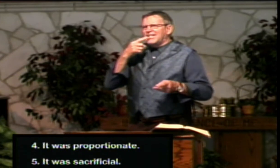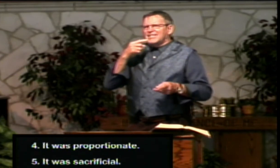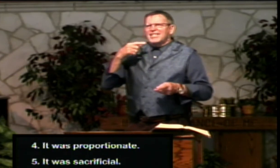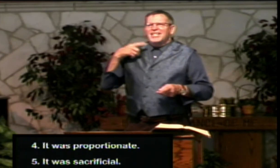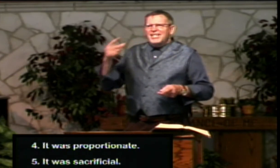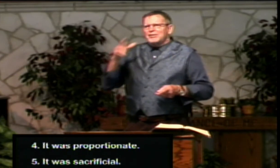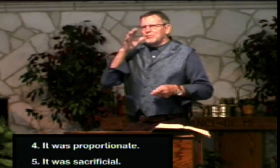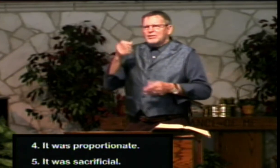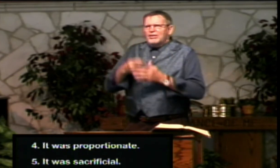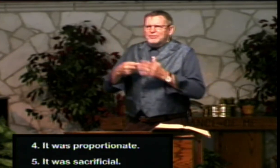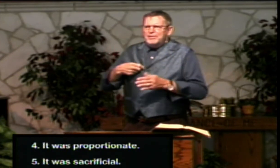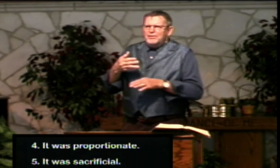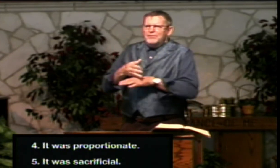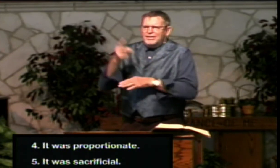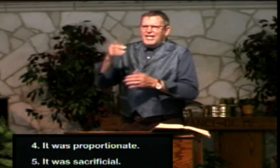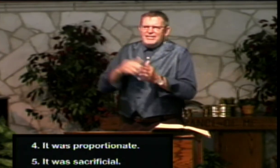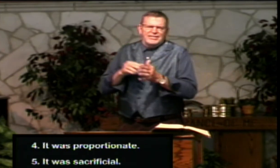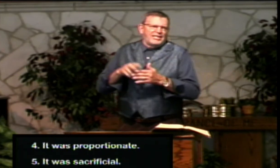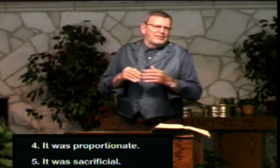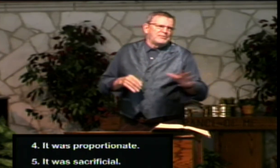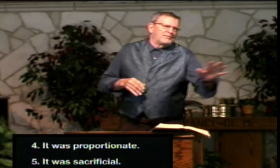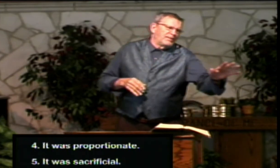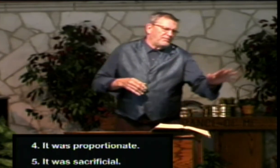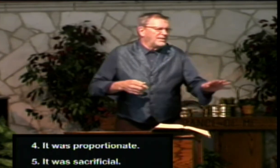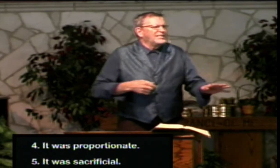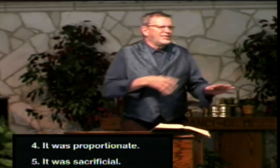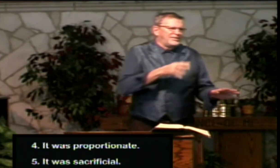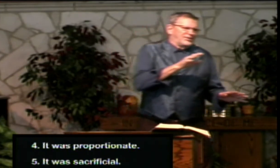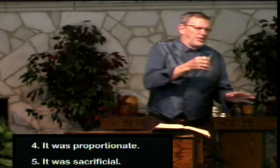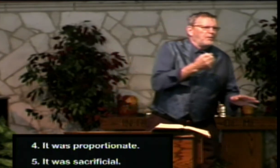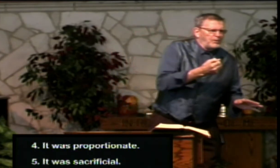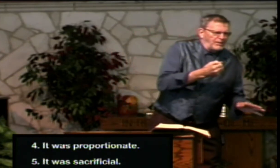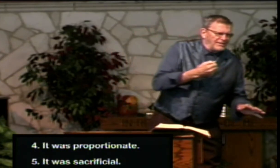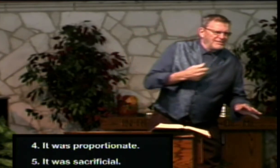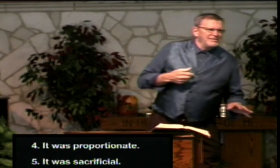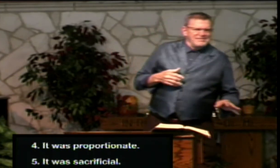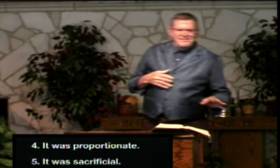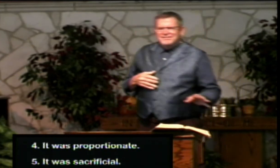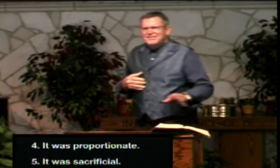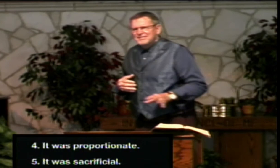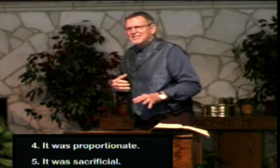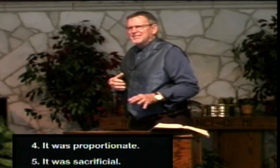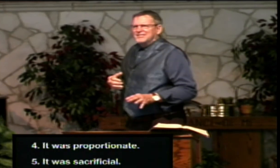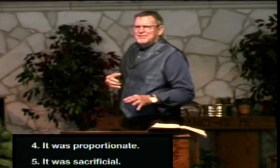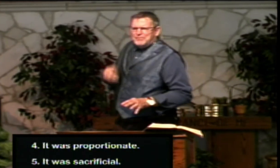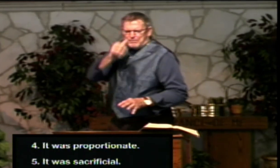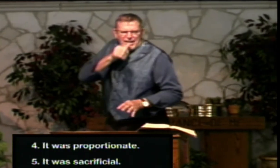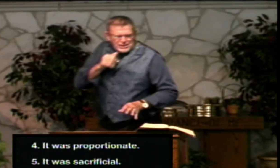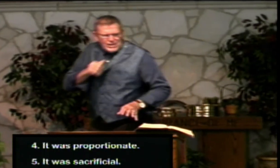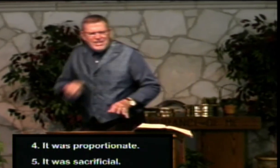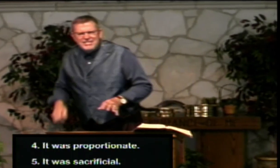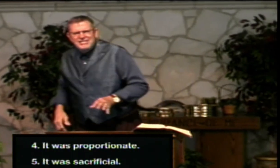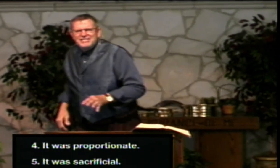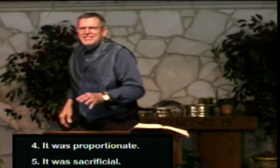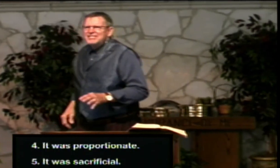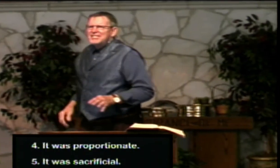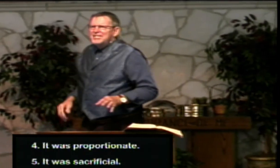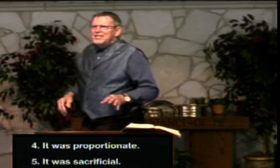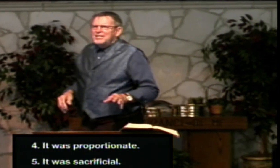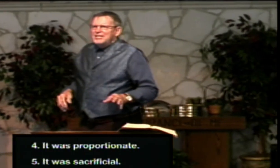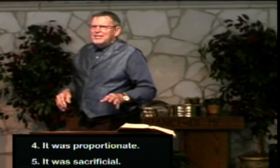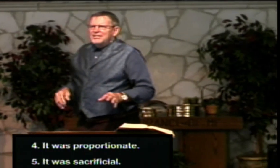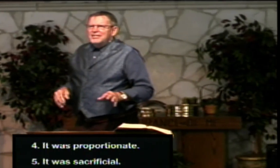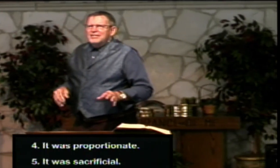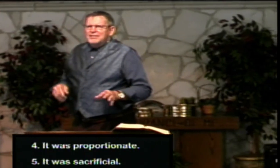He says a Lincoln will cost me over $1,000 a month, babe. Just hold on. Be patient.